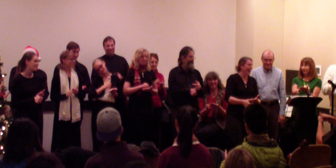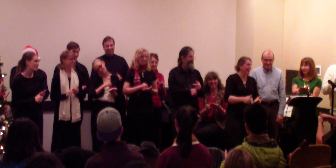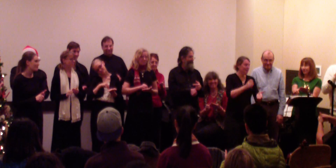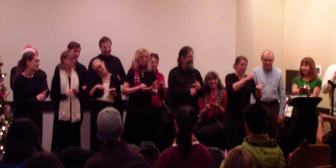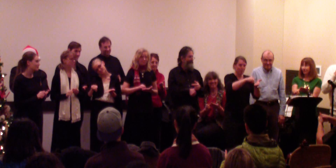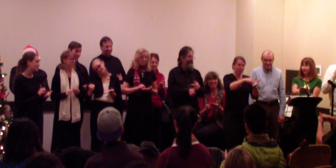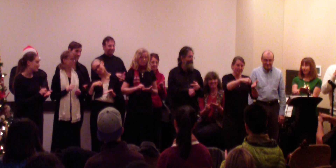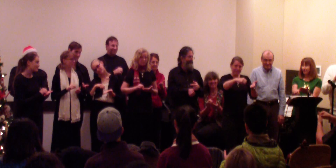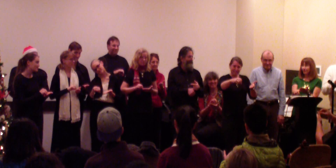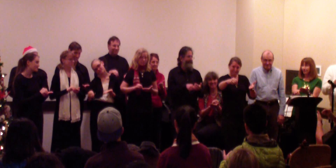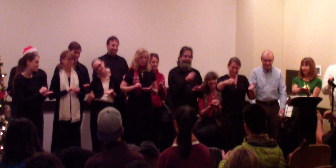and you write in it.